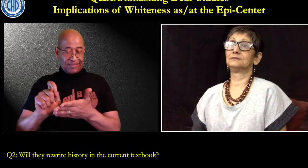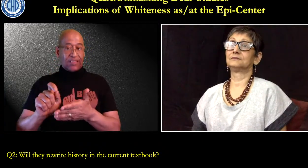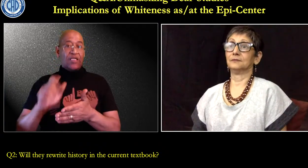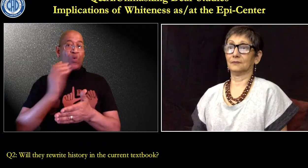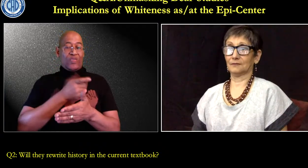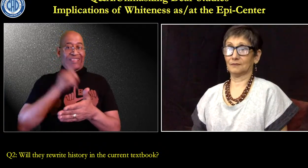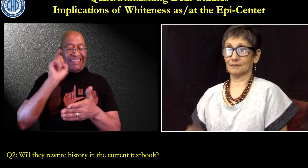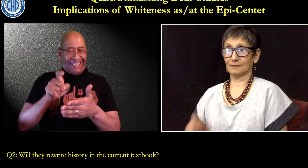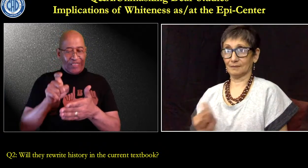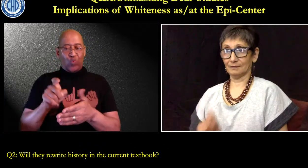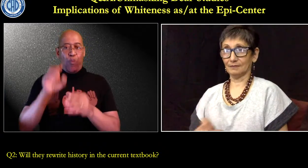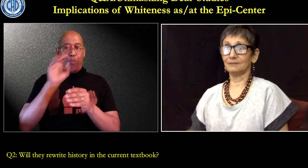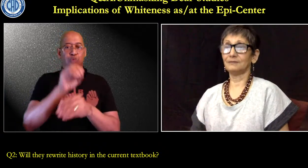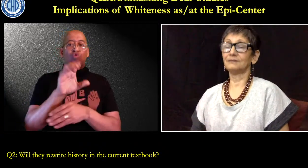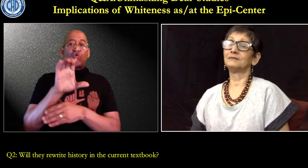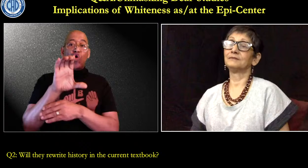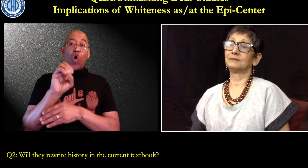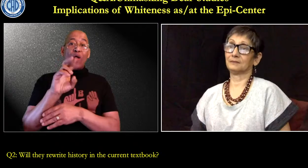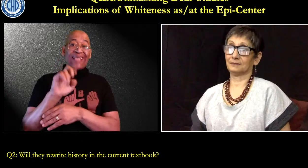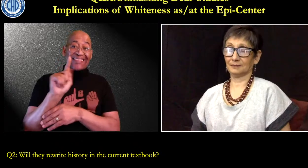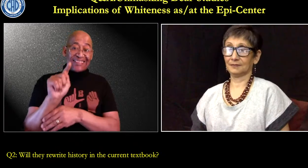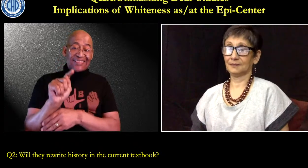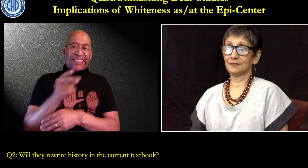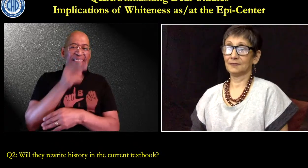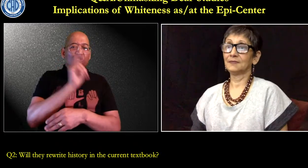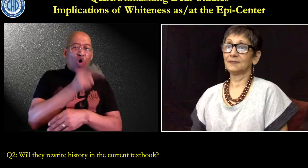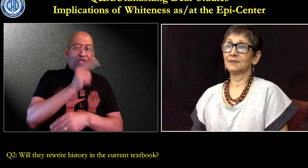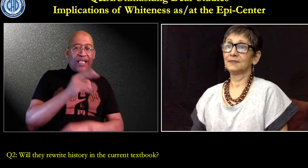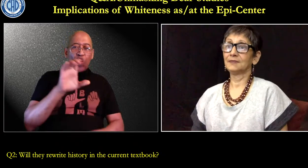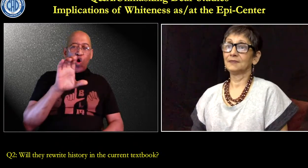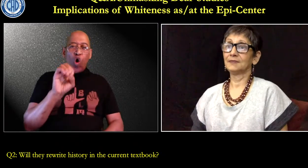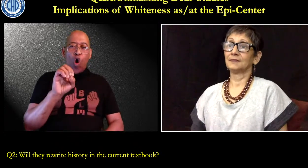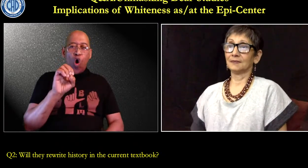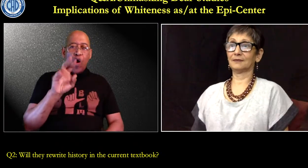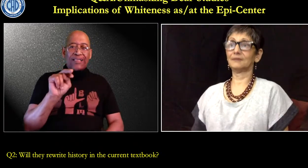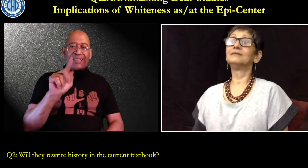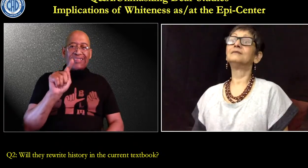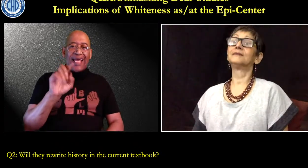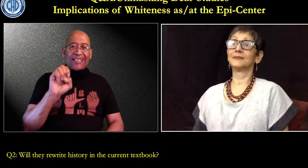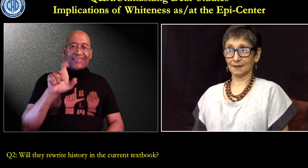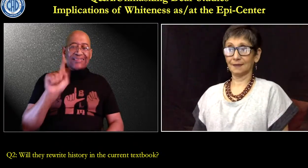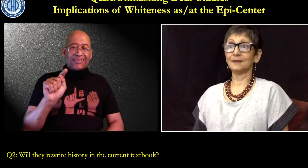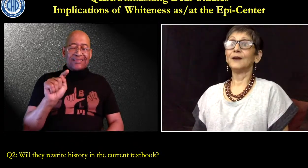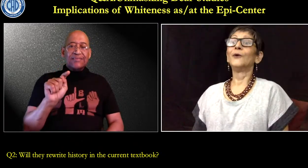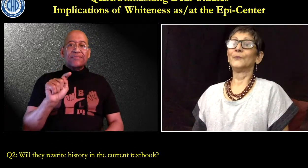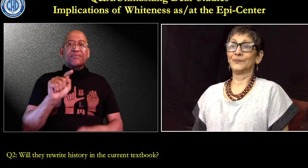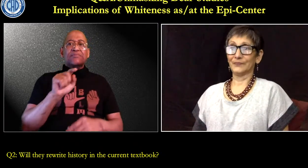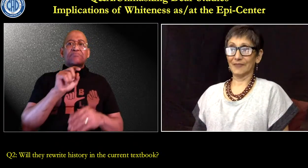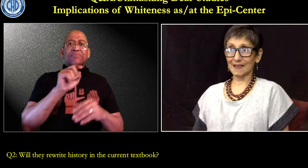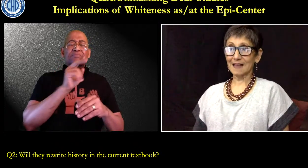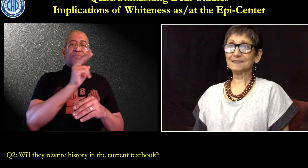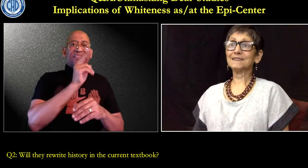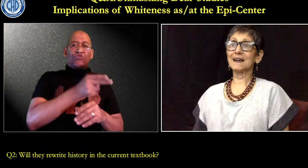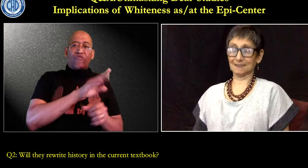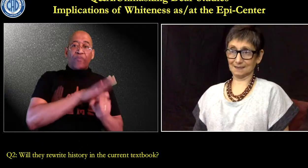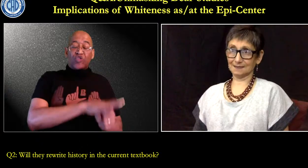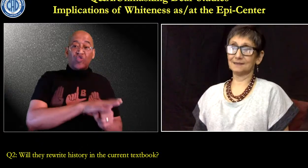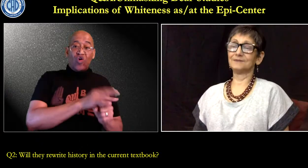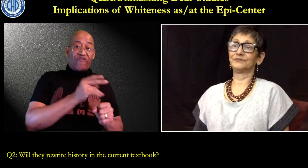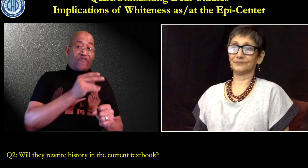be rewritten. We need the context,